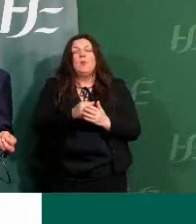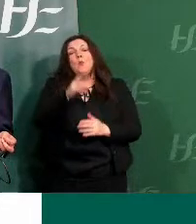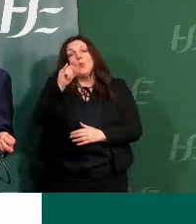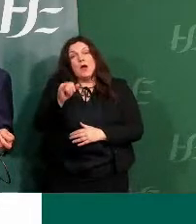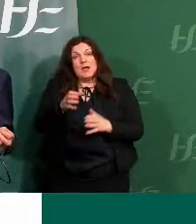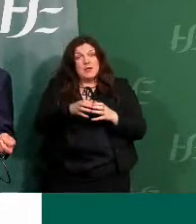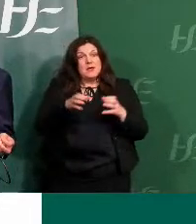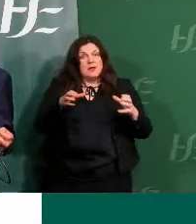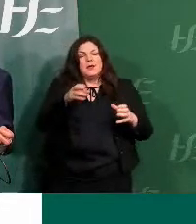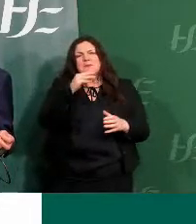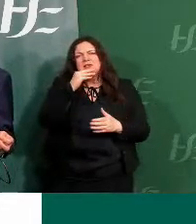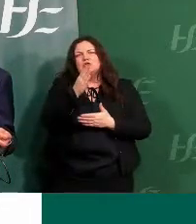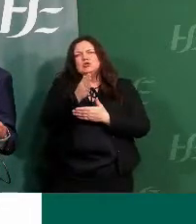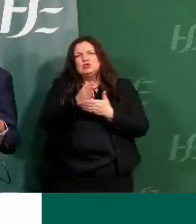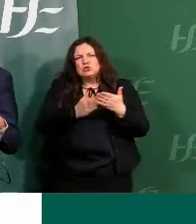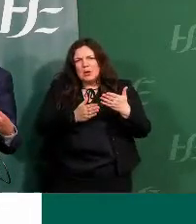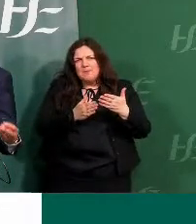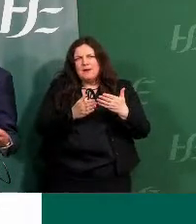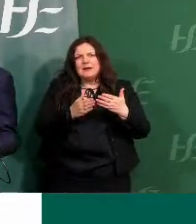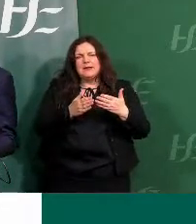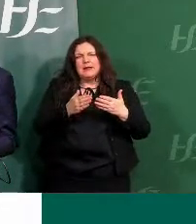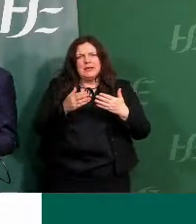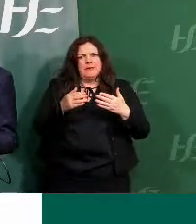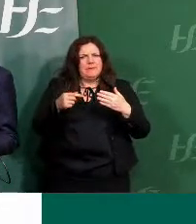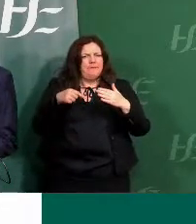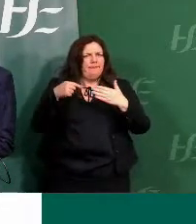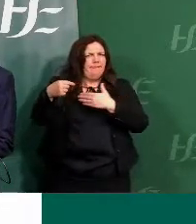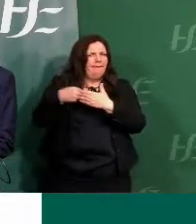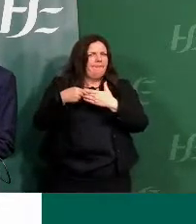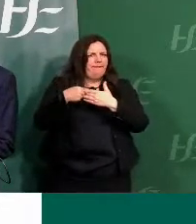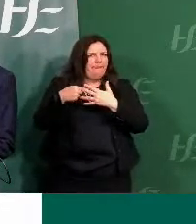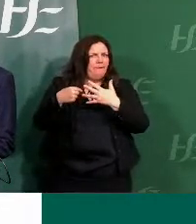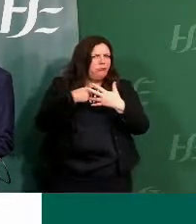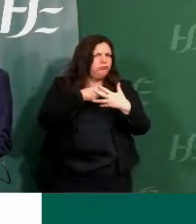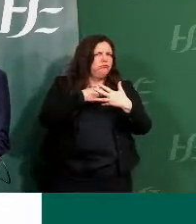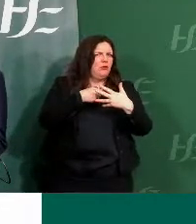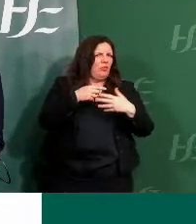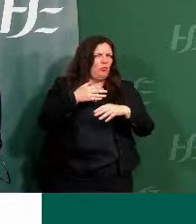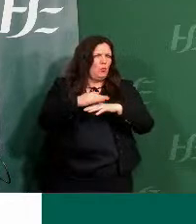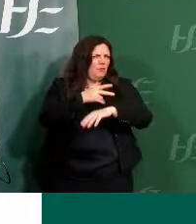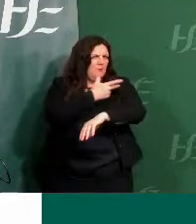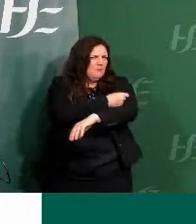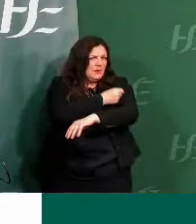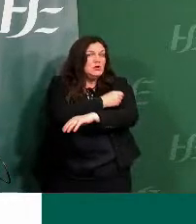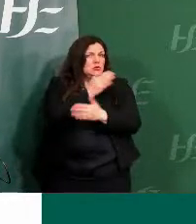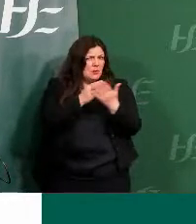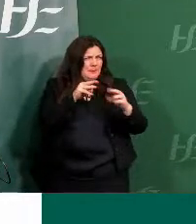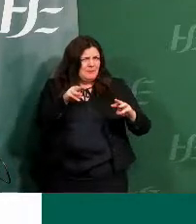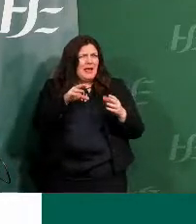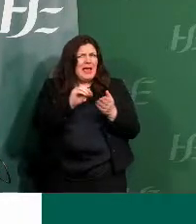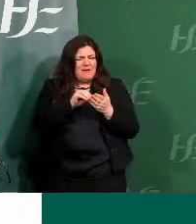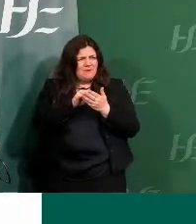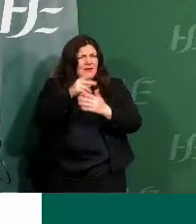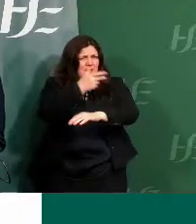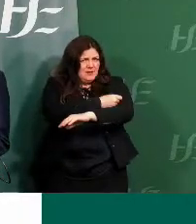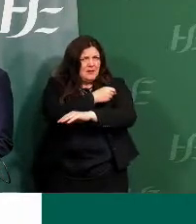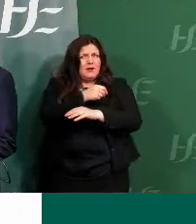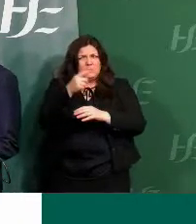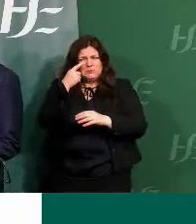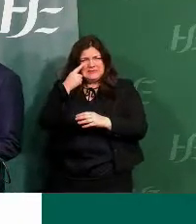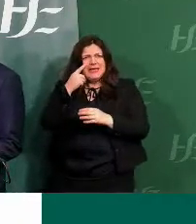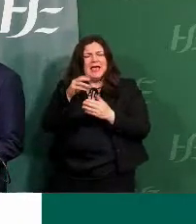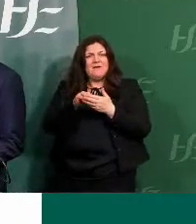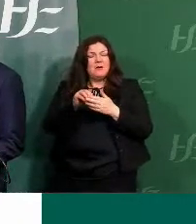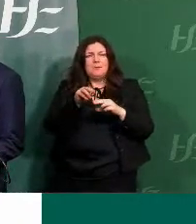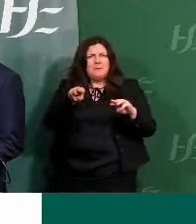immune escape. And there's gathering evidence based on lab studies where the convalescent sera of people who've been vaccinated are mixed with the Omicron and Delta. And what we see is when